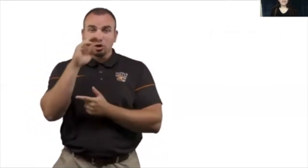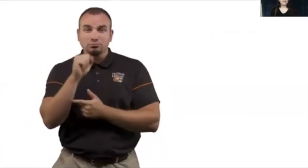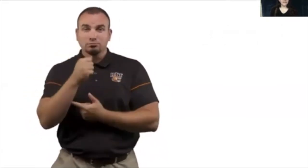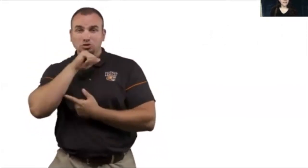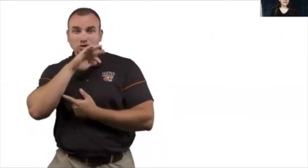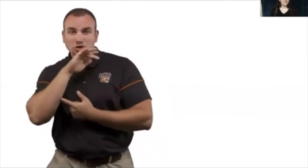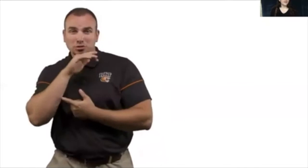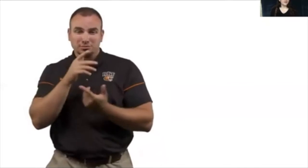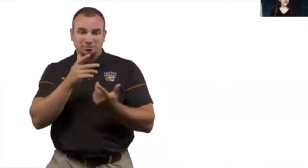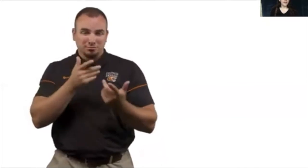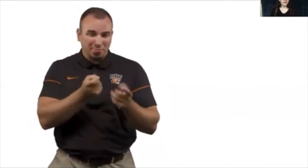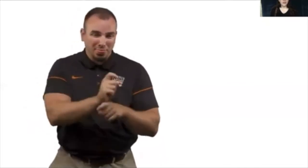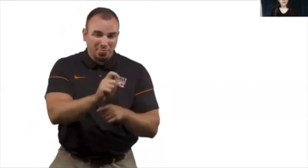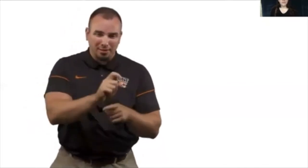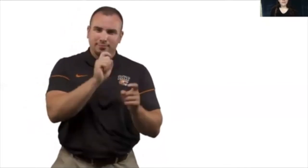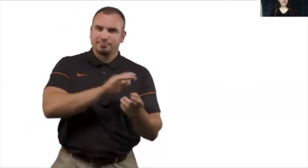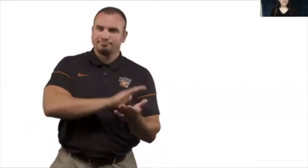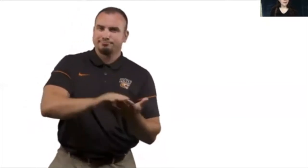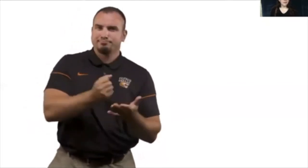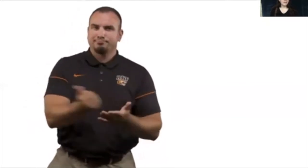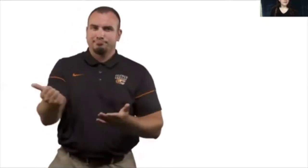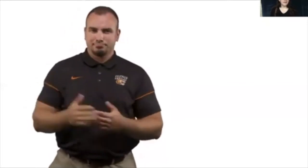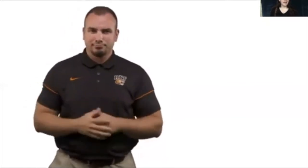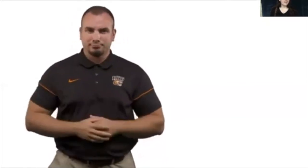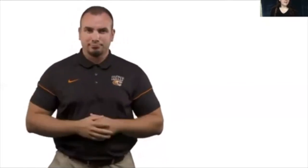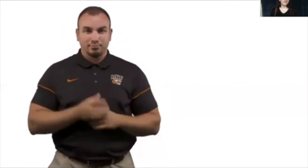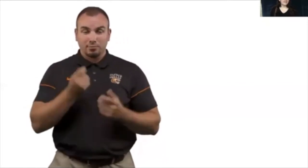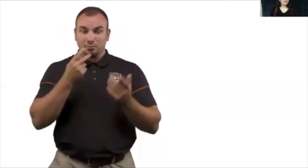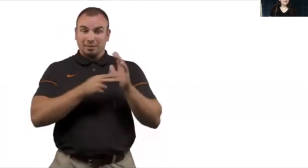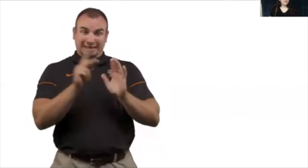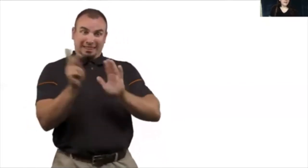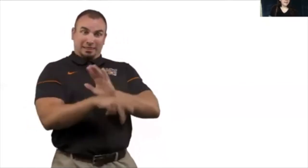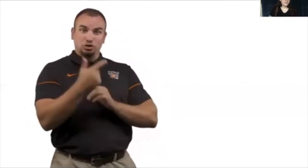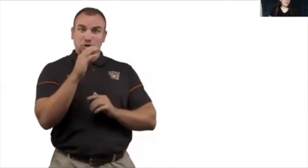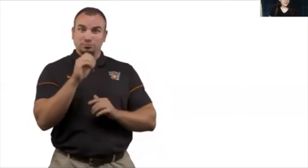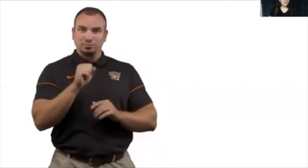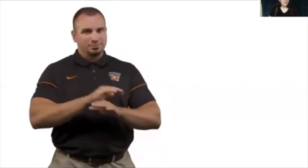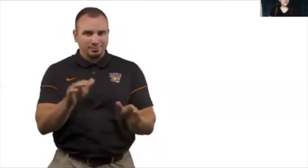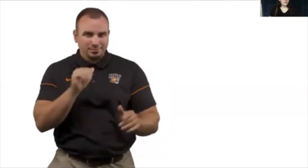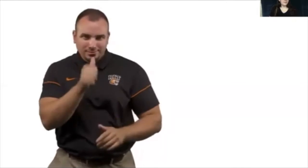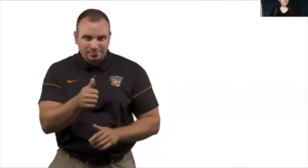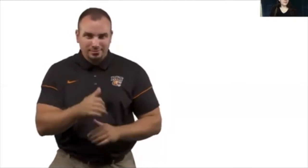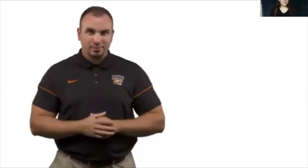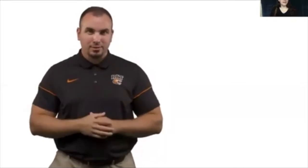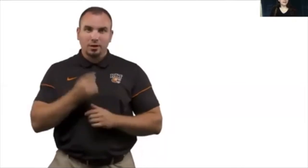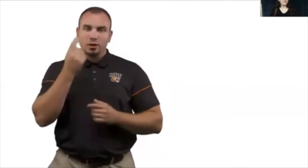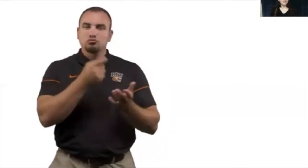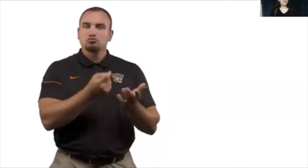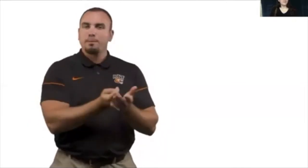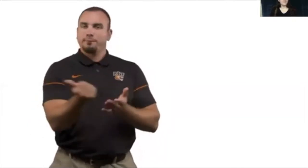and disinfecting, you're cleaning germs, any dirt, anything that is soiled, you should be